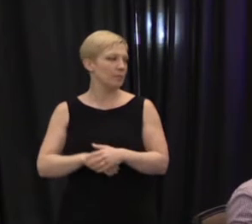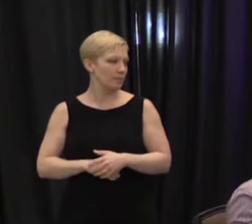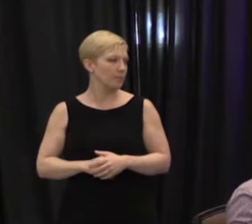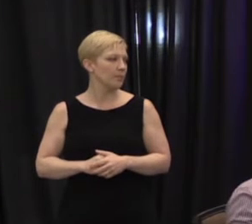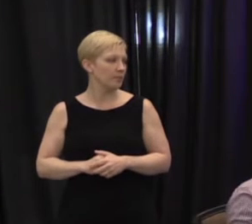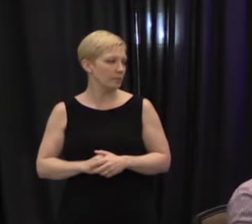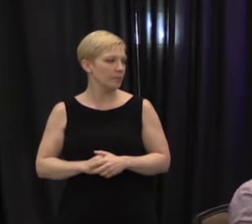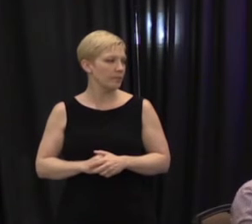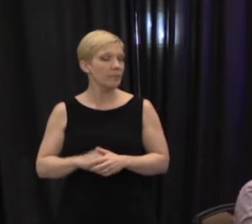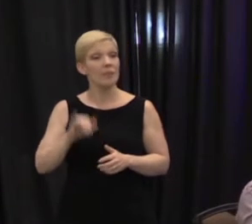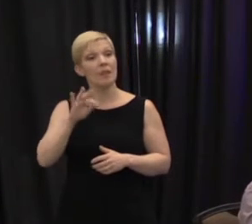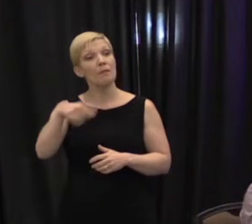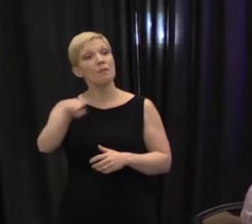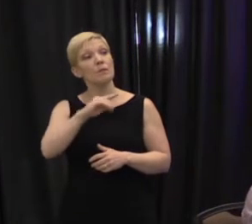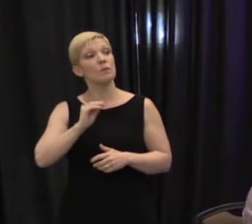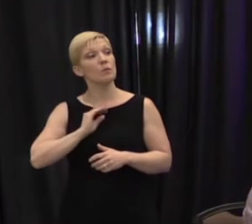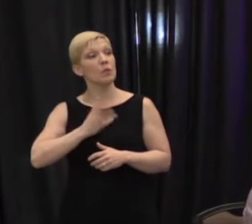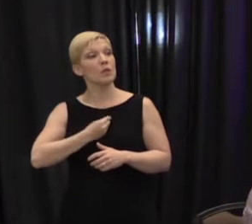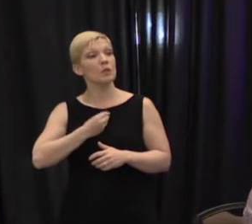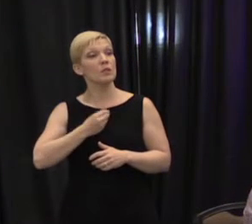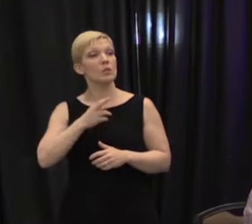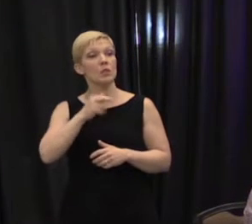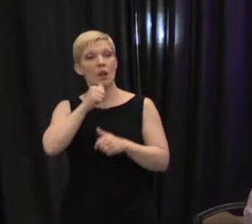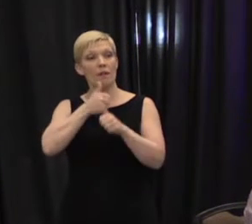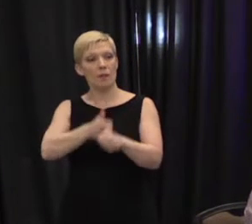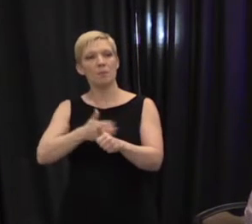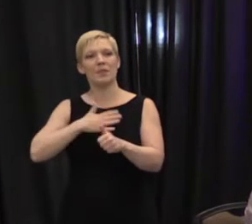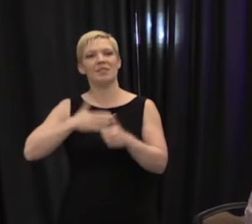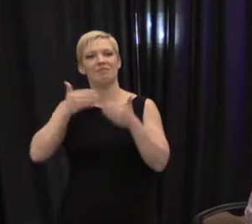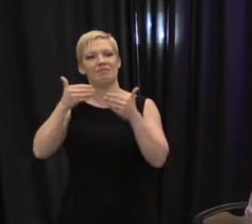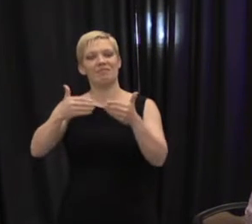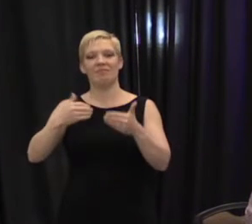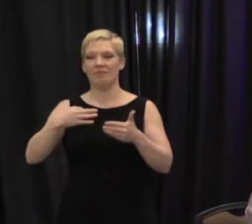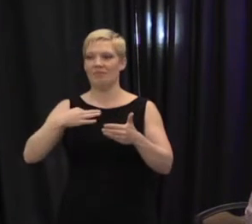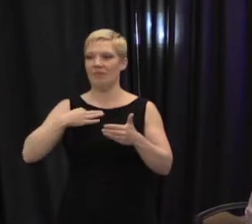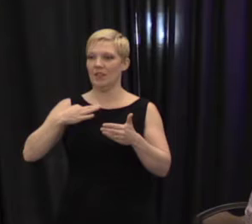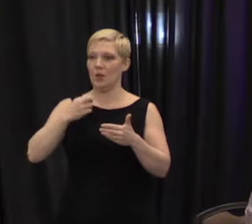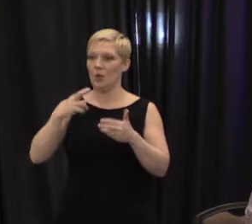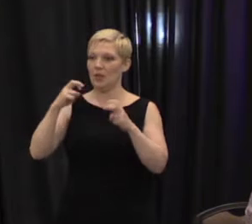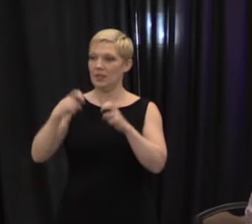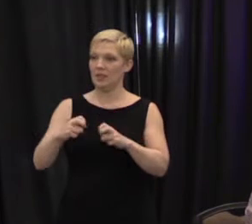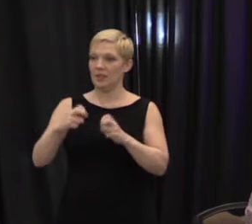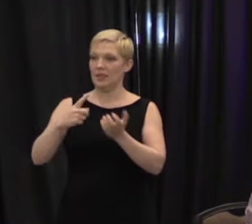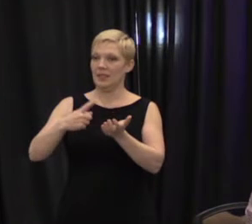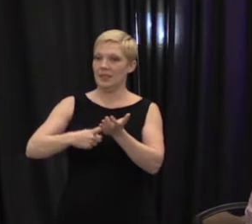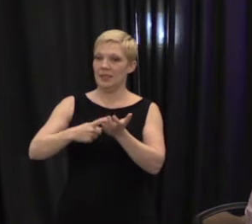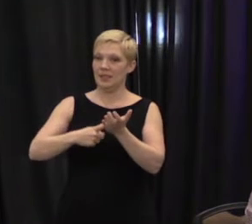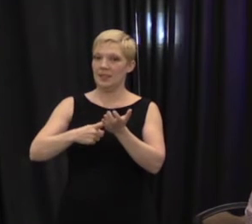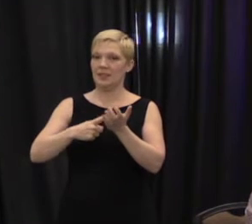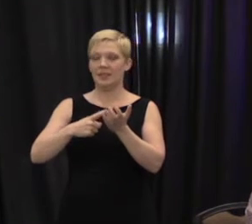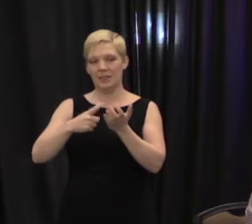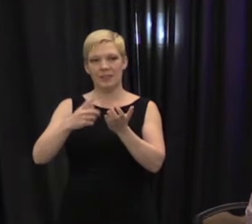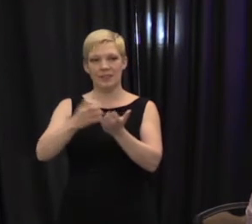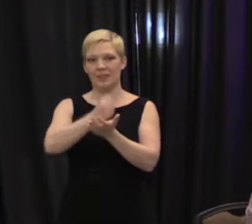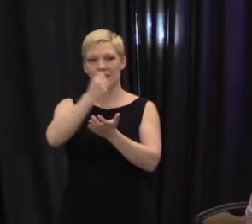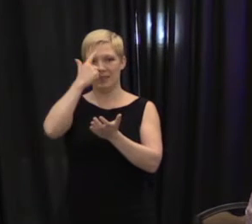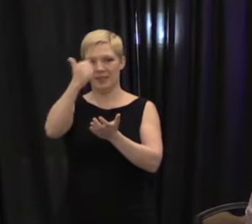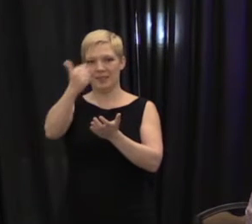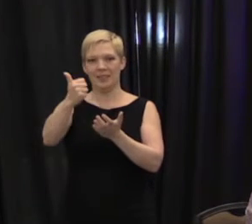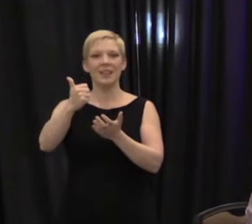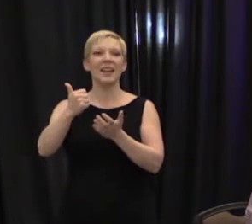And if you're trans or gender nonconforming, please volunteer, or sit and have a snack or a cookie. That's fine. You get to do what you want.